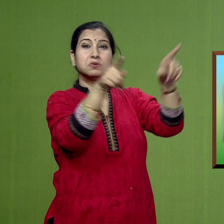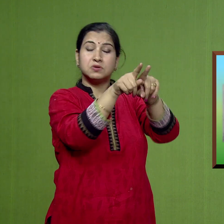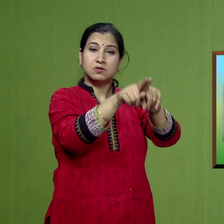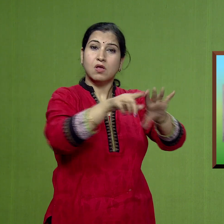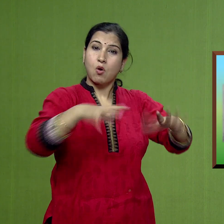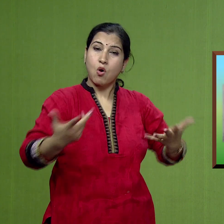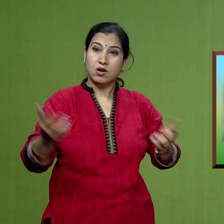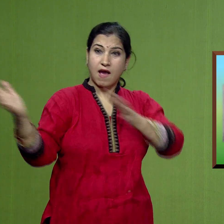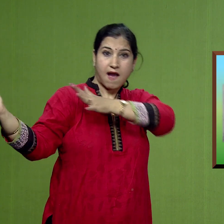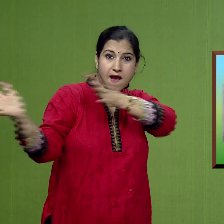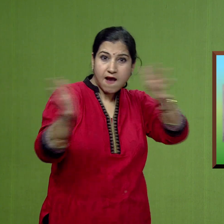the wind.